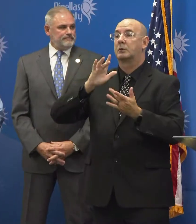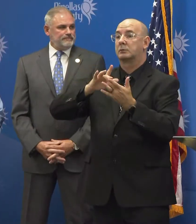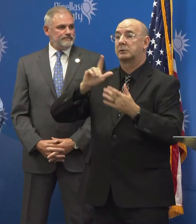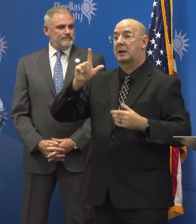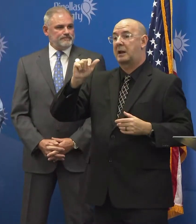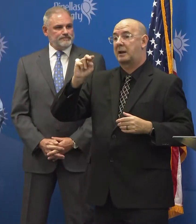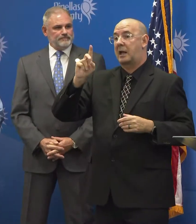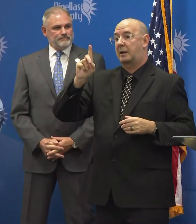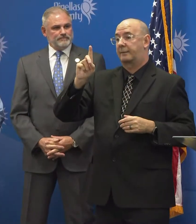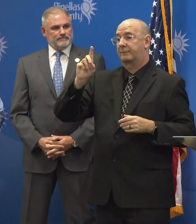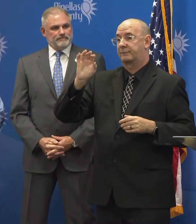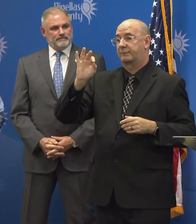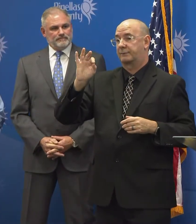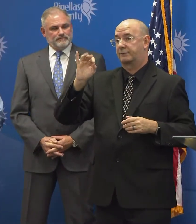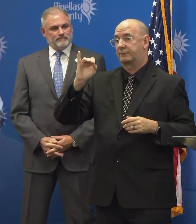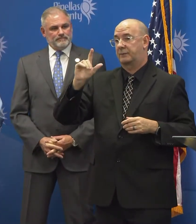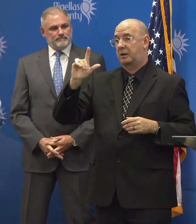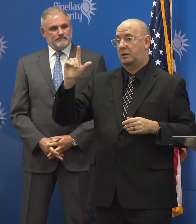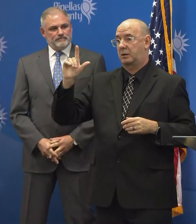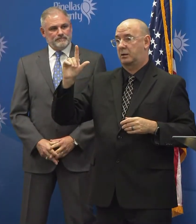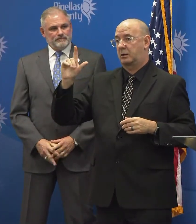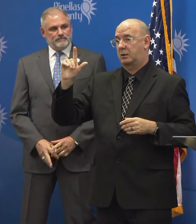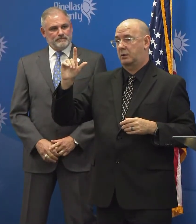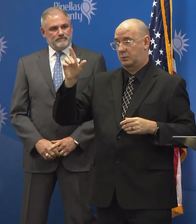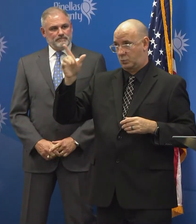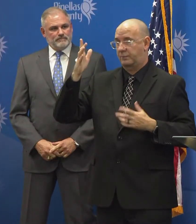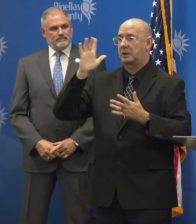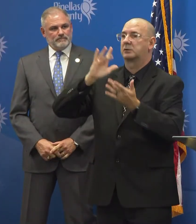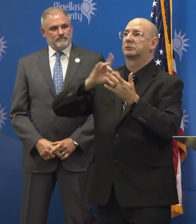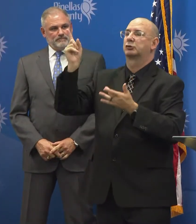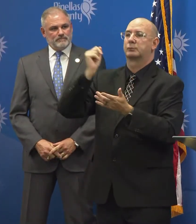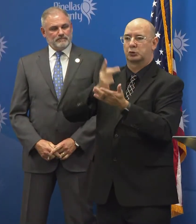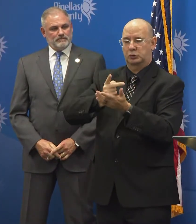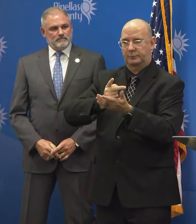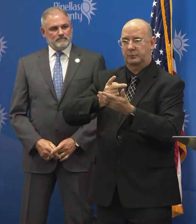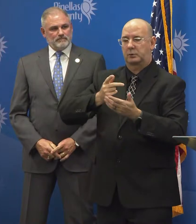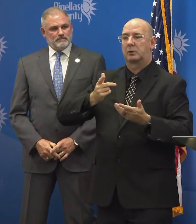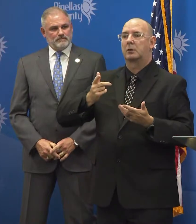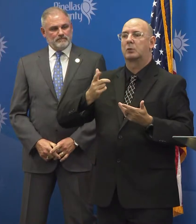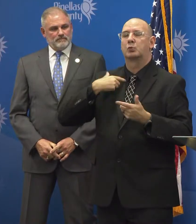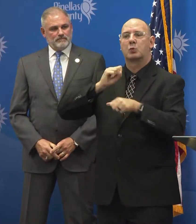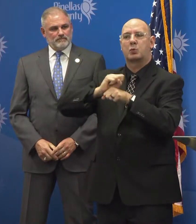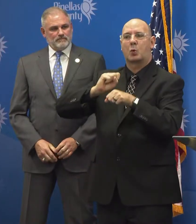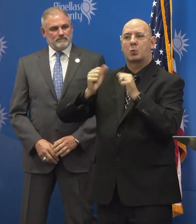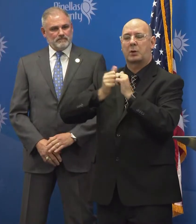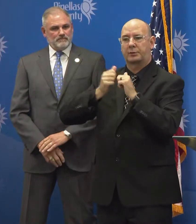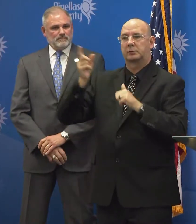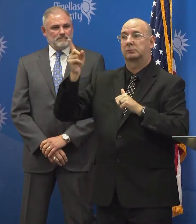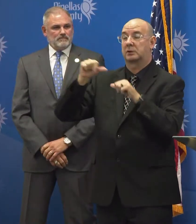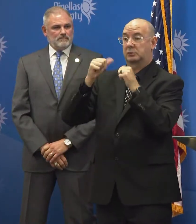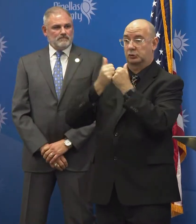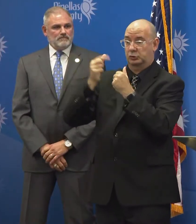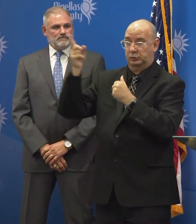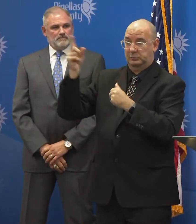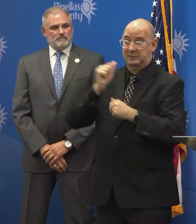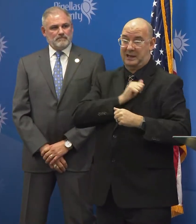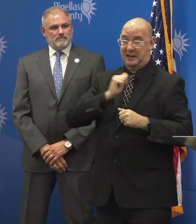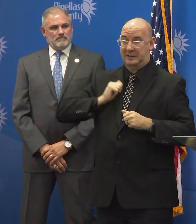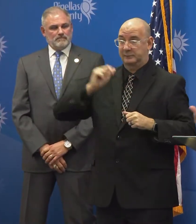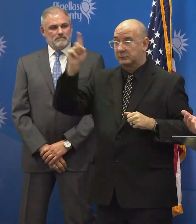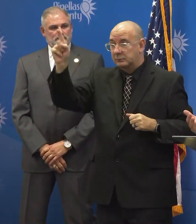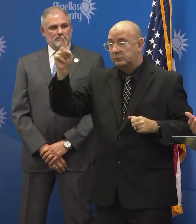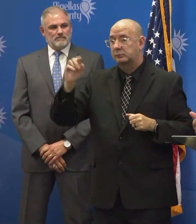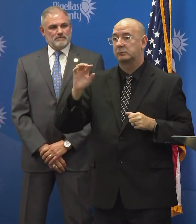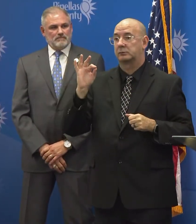have Gracia Check out of Atlanta is down, and we've worked with Gracia for a long time. So FEMA is integrated in what we're doing. And of